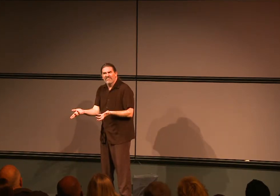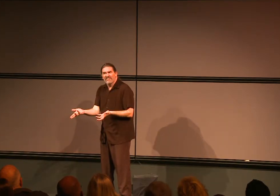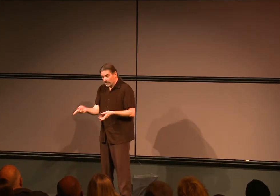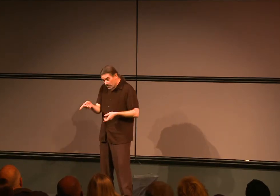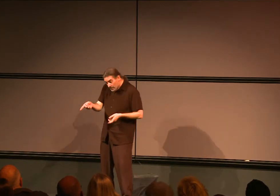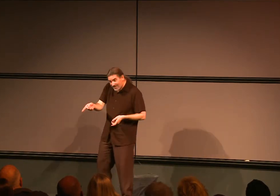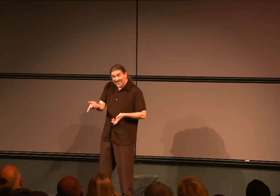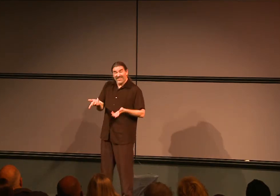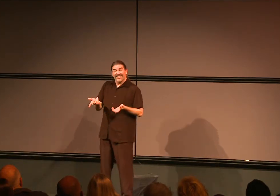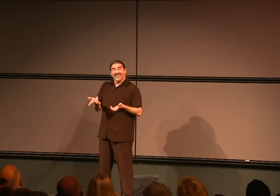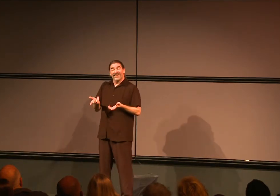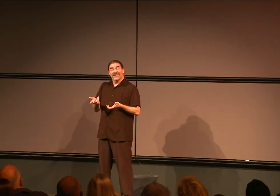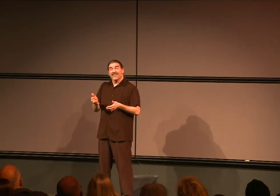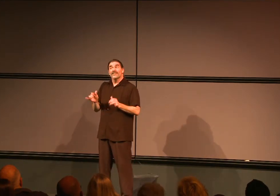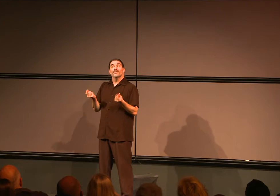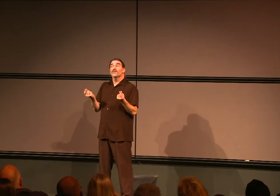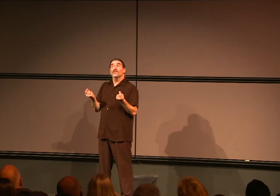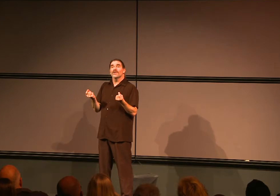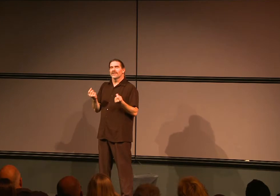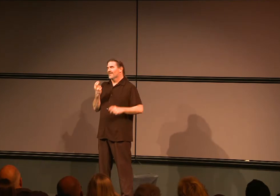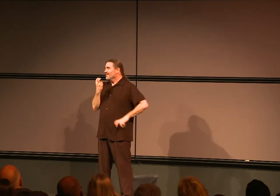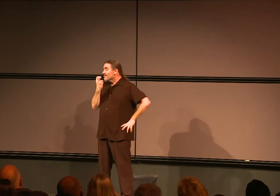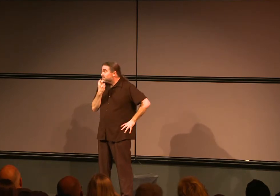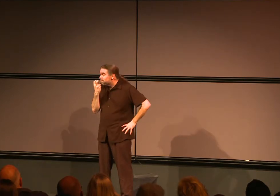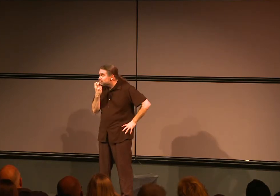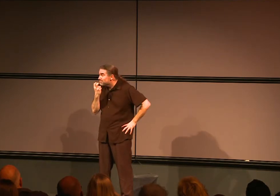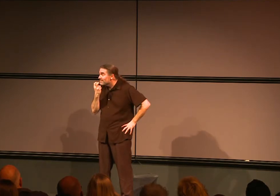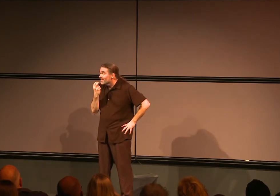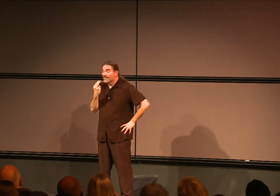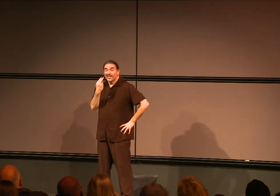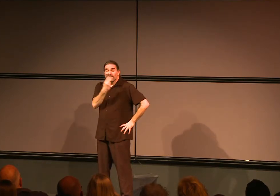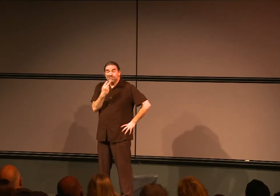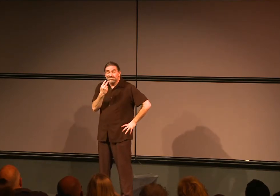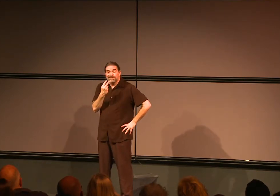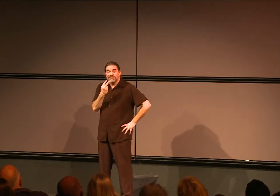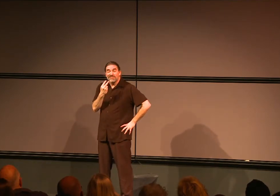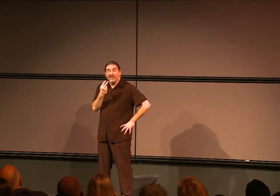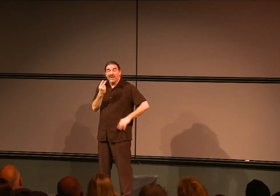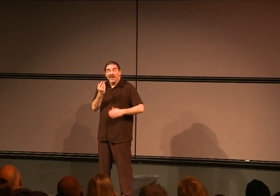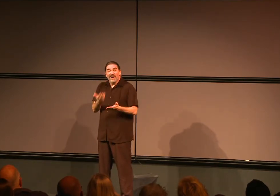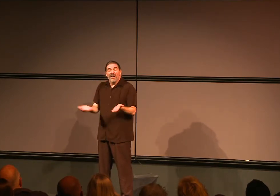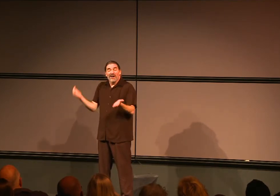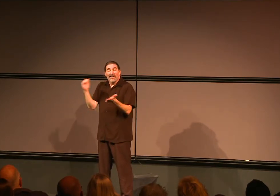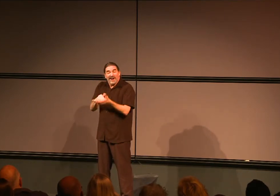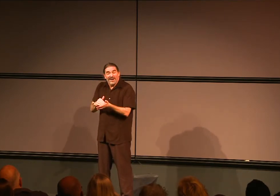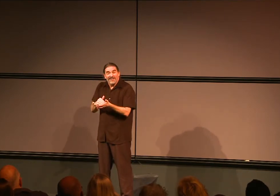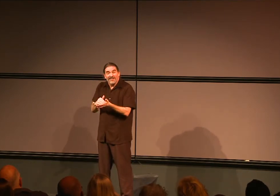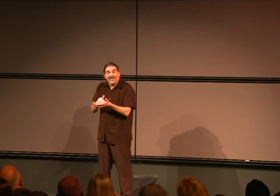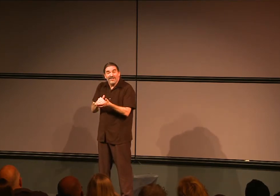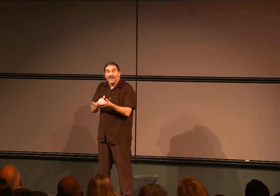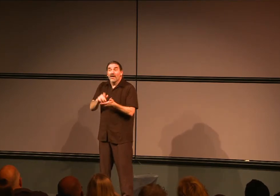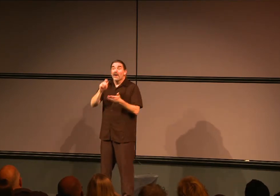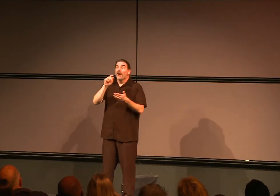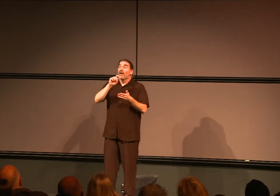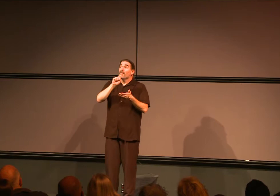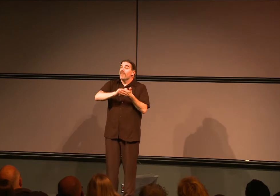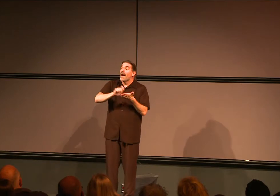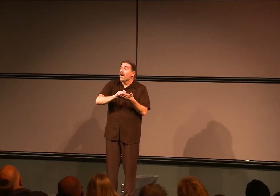couldn't communicate with them. And what are they doing all day? There's speech and lip reading classes again.